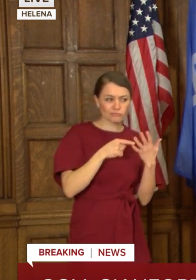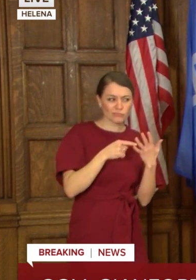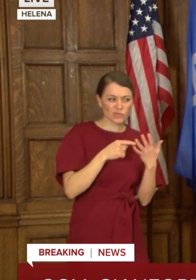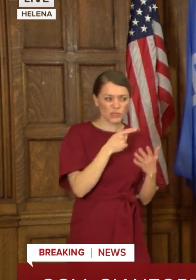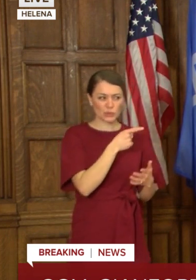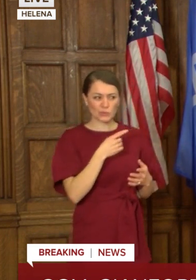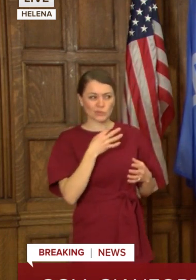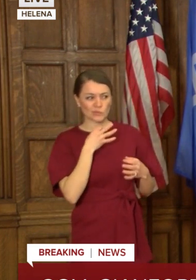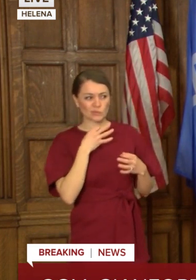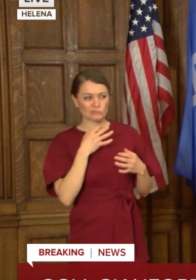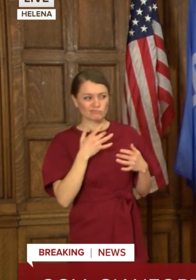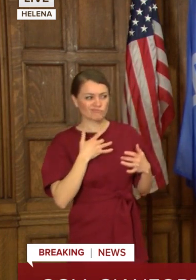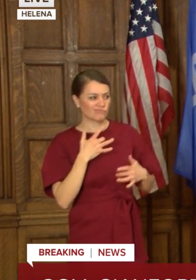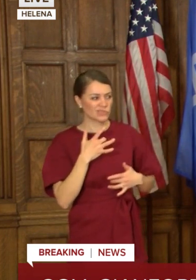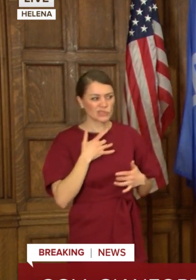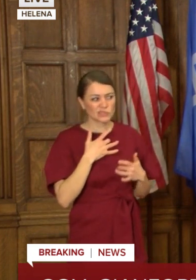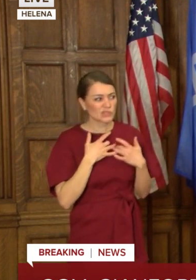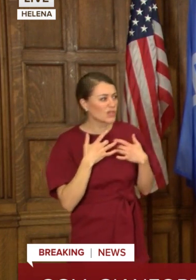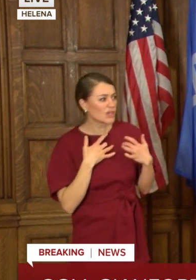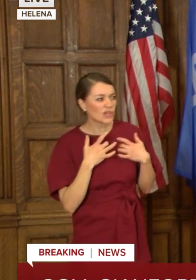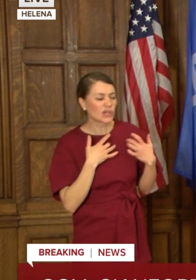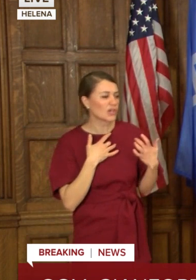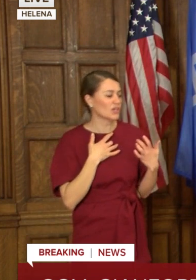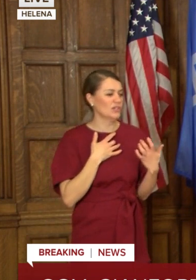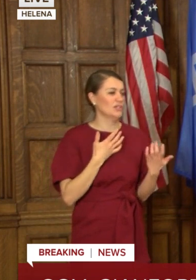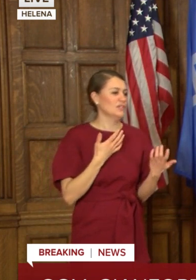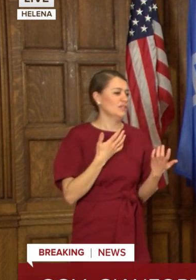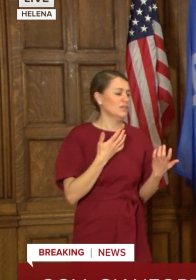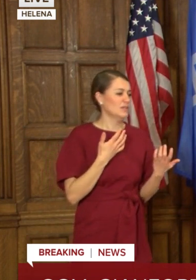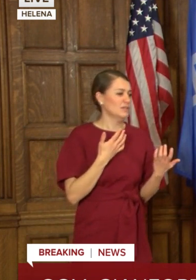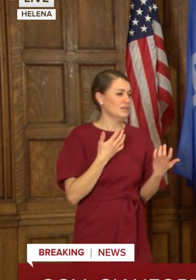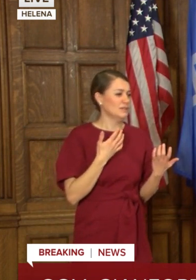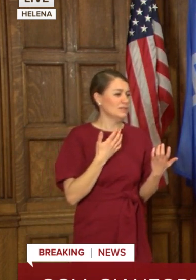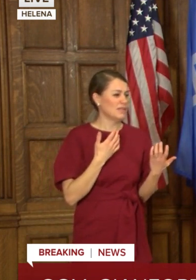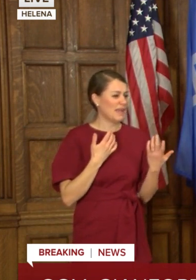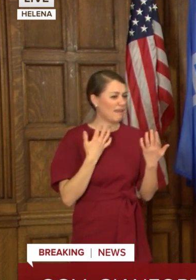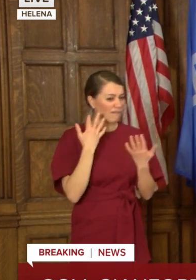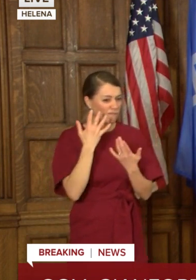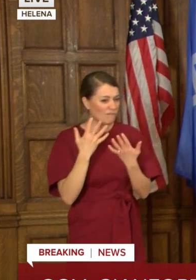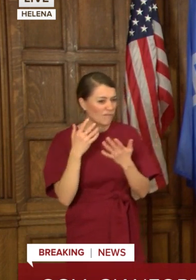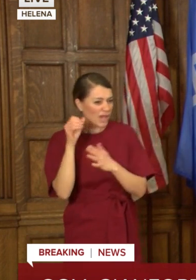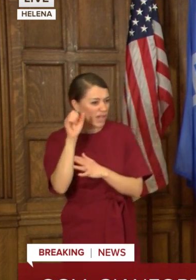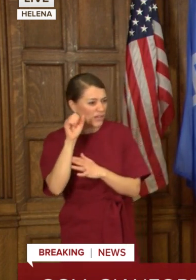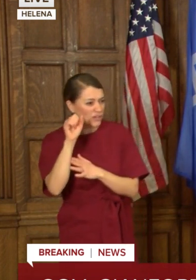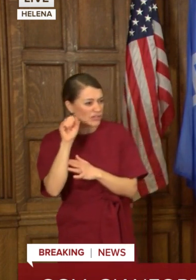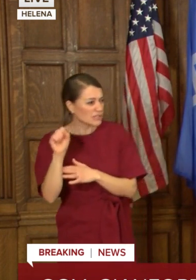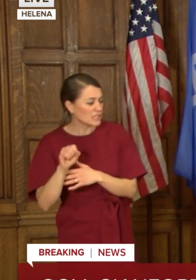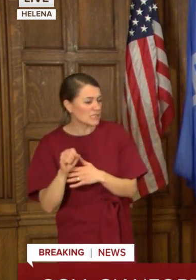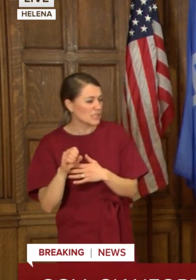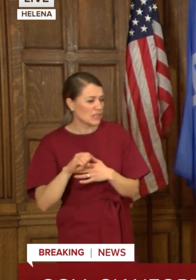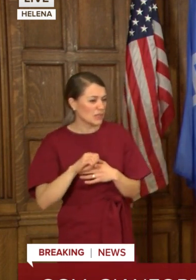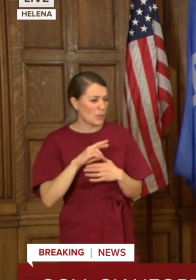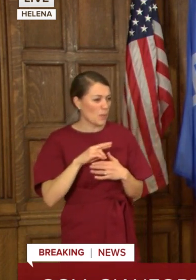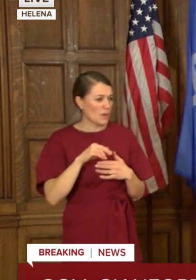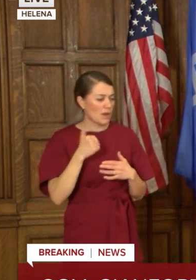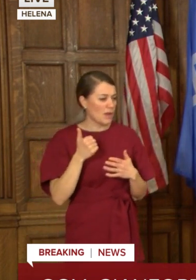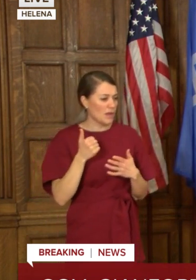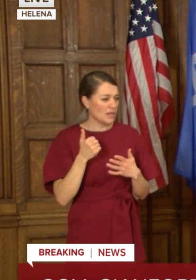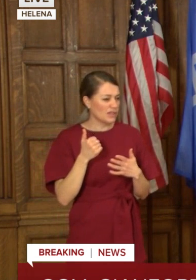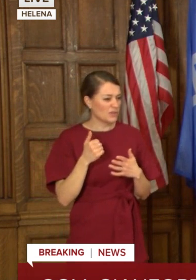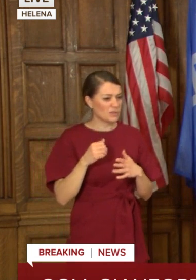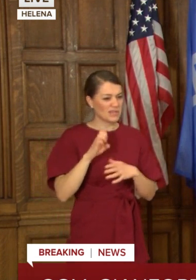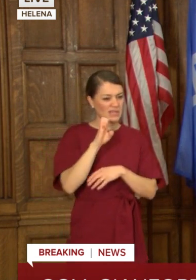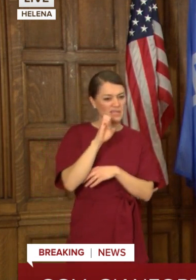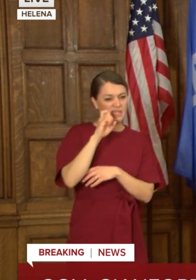at all, just whether it's a pandemic or fire season, just the power that it would potentially take away from the executive branch of the state government. Thank you.